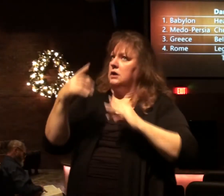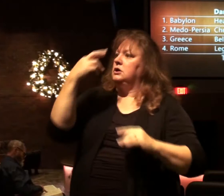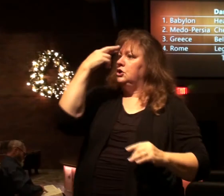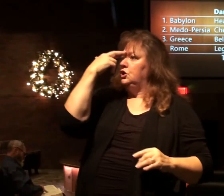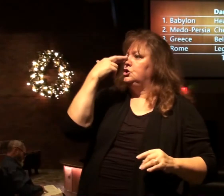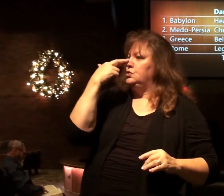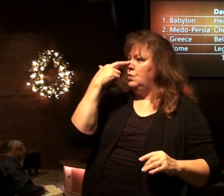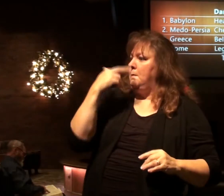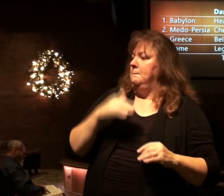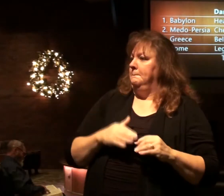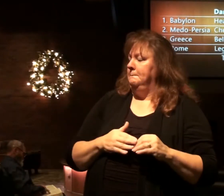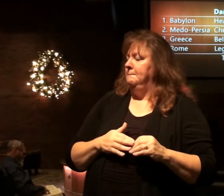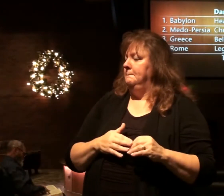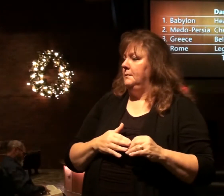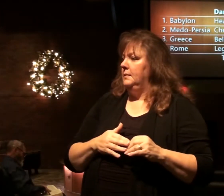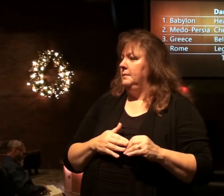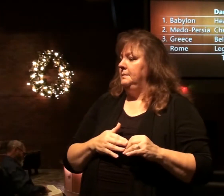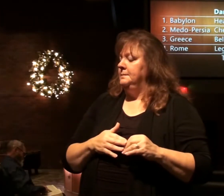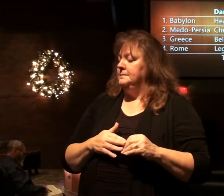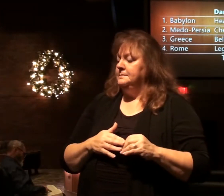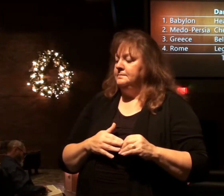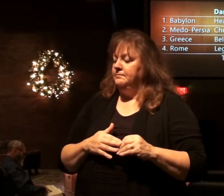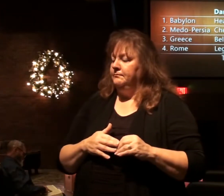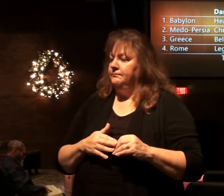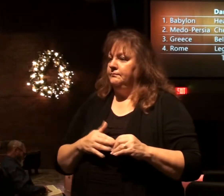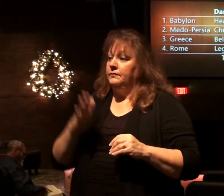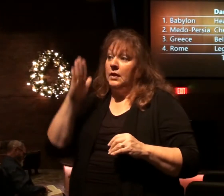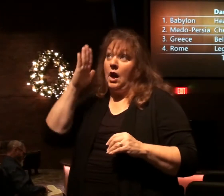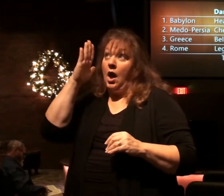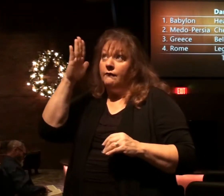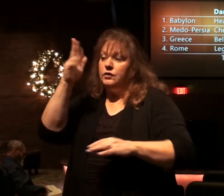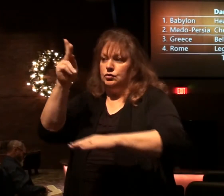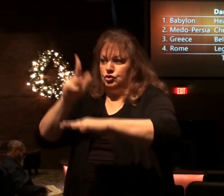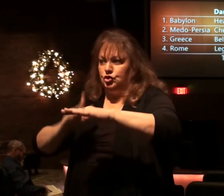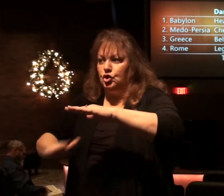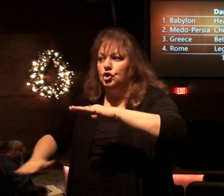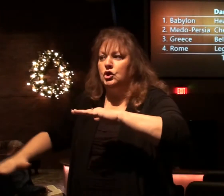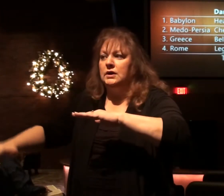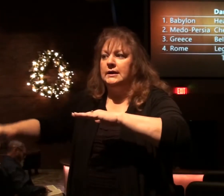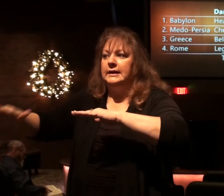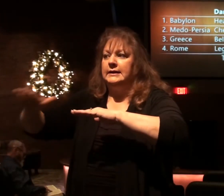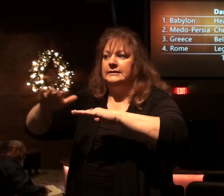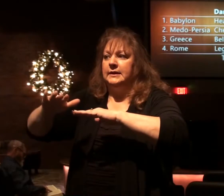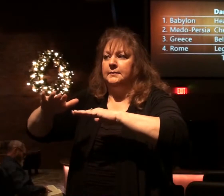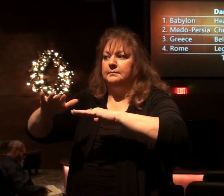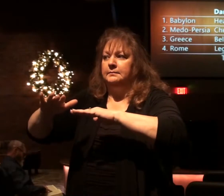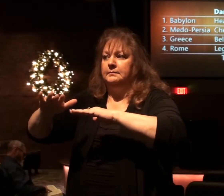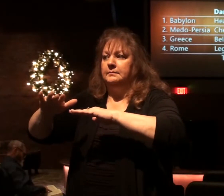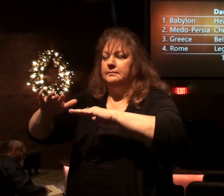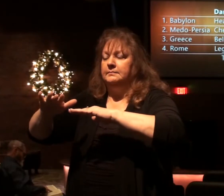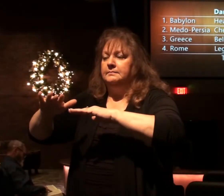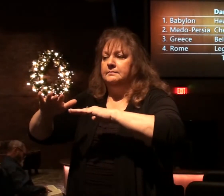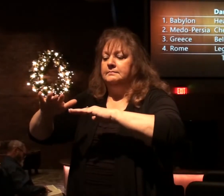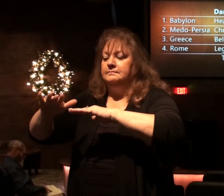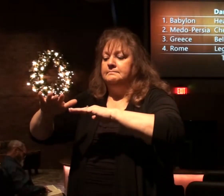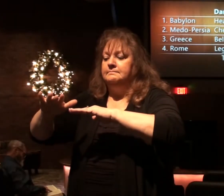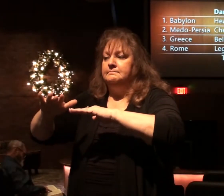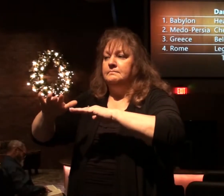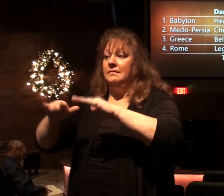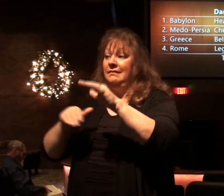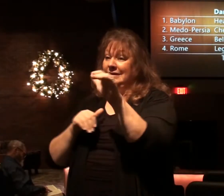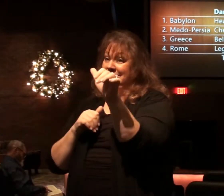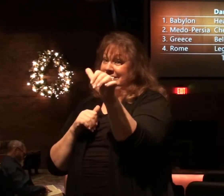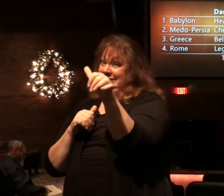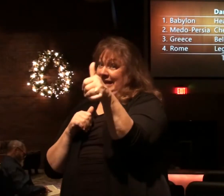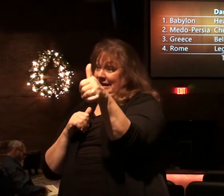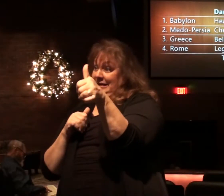again. So we have a coming kingdom that will be comprised, if you will, of